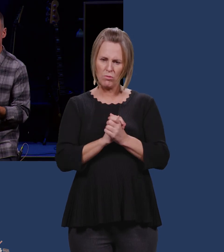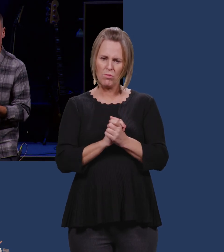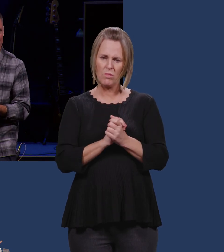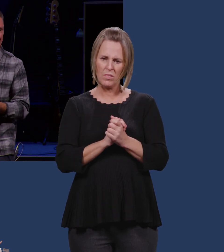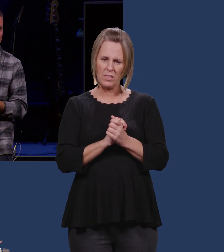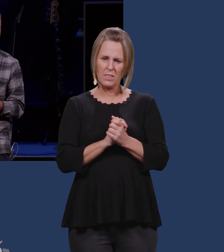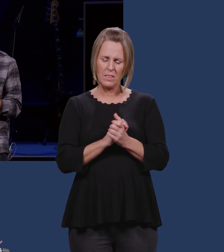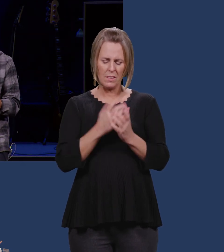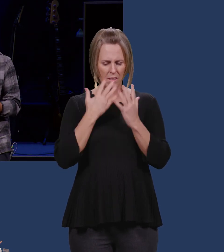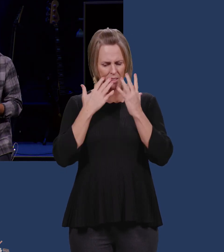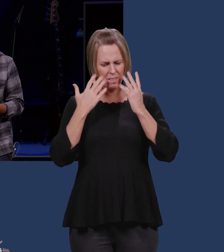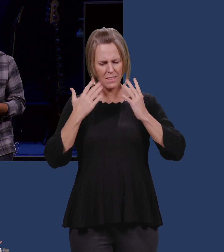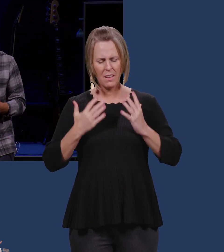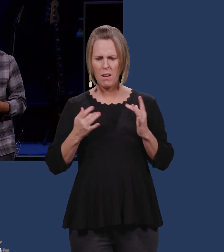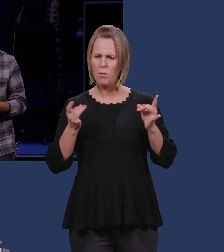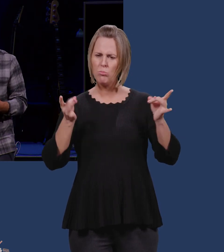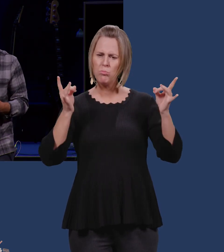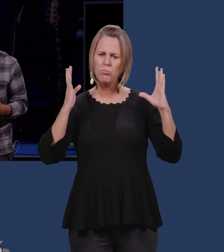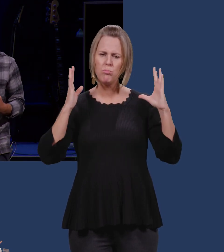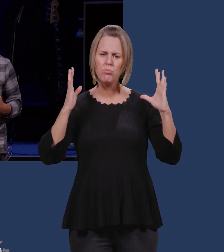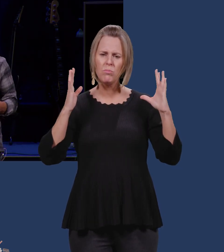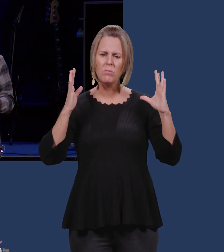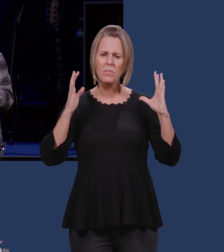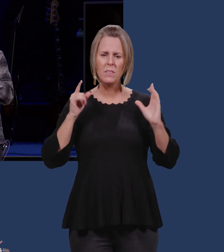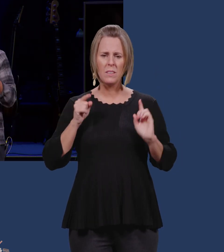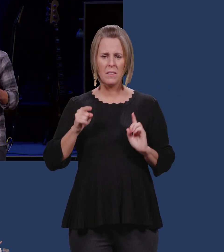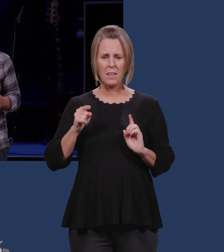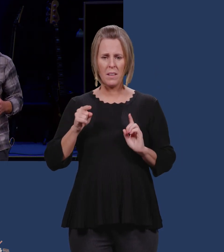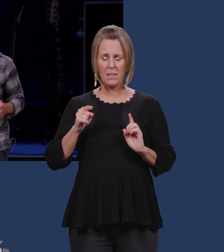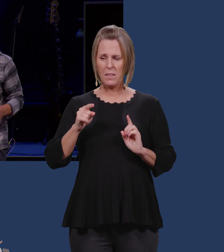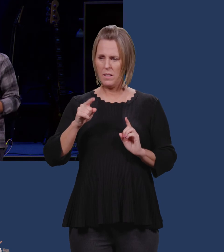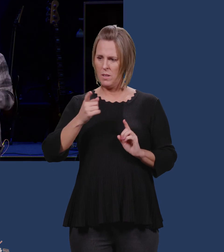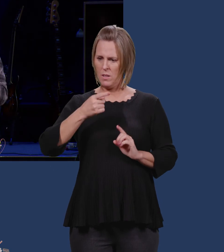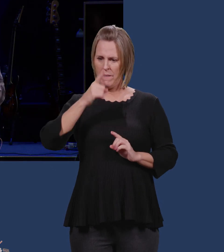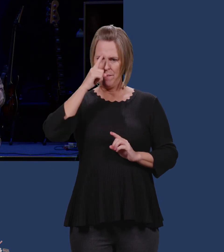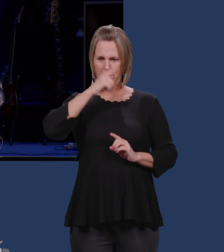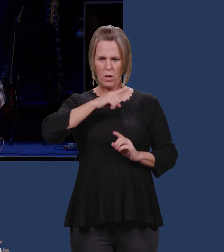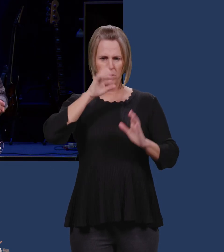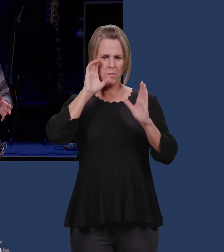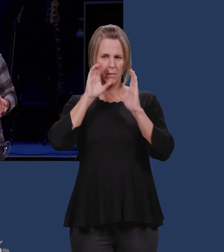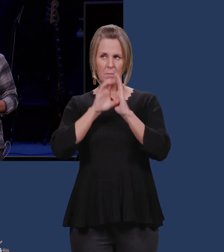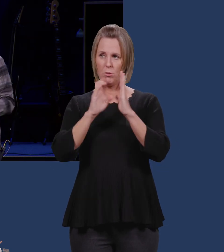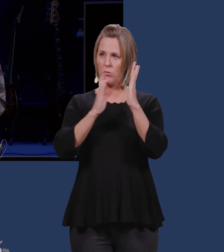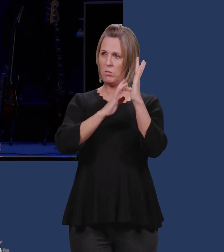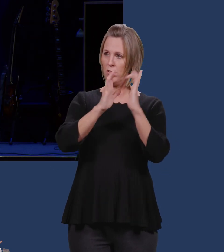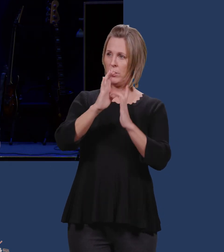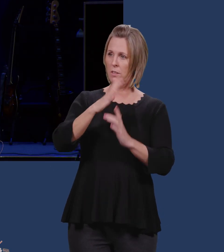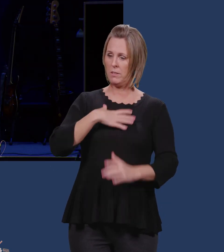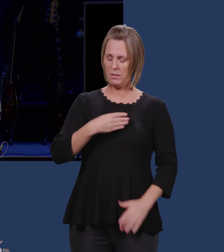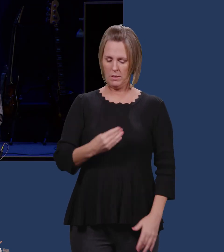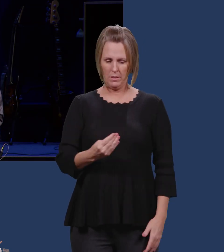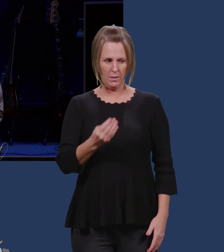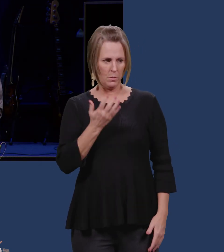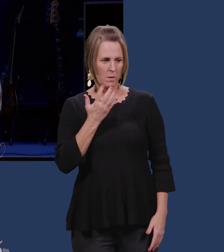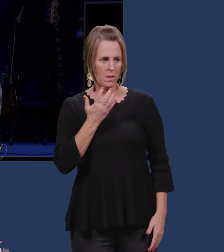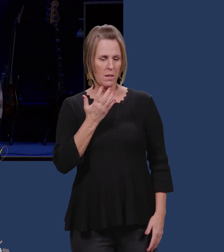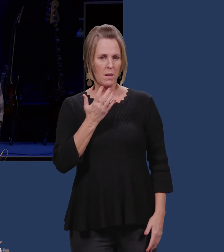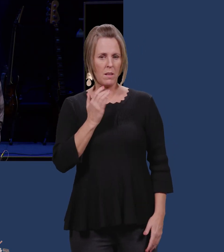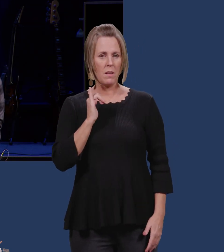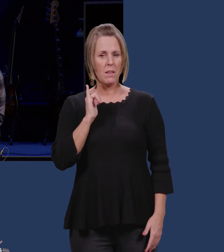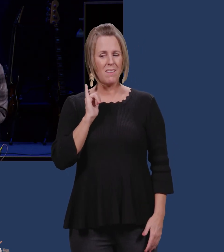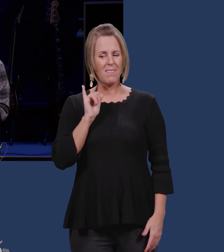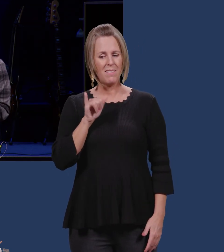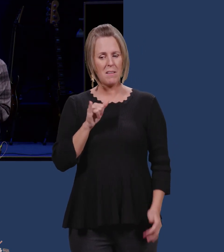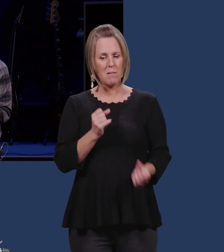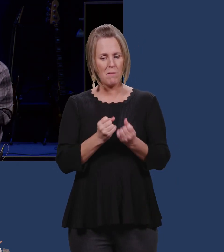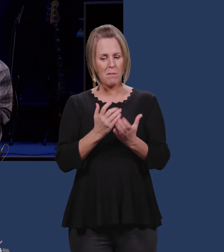Unfortunately, sadly, tragically, This false image that Jesus was white has allowed some